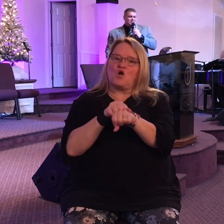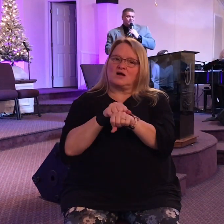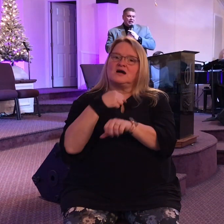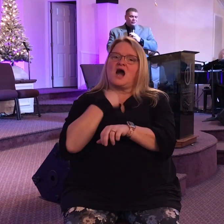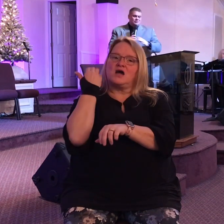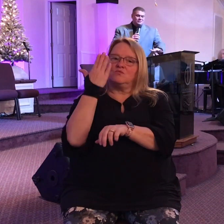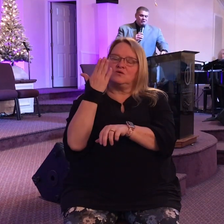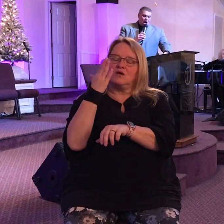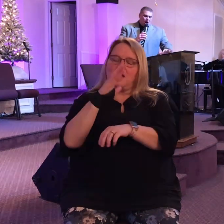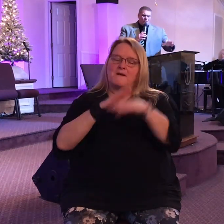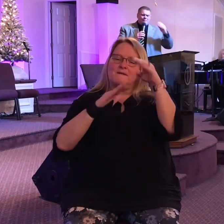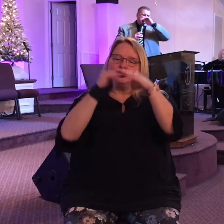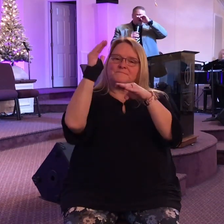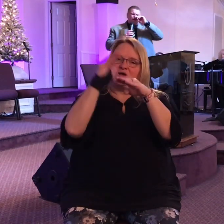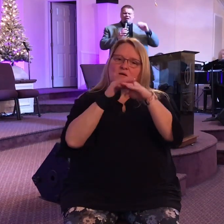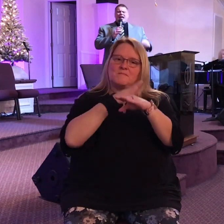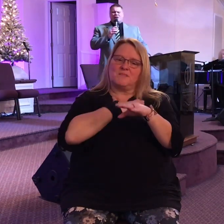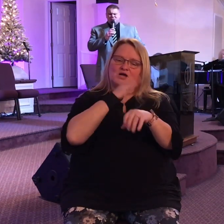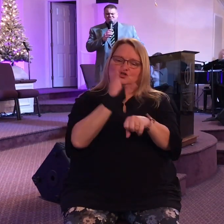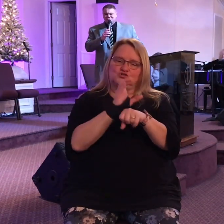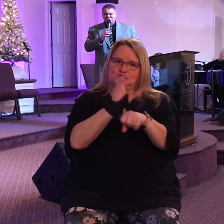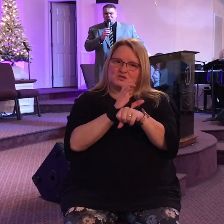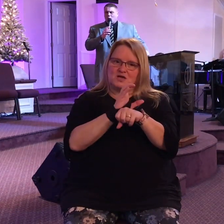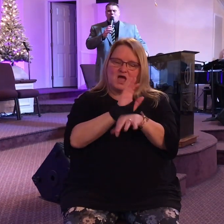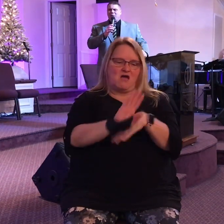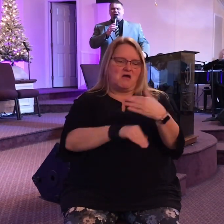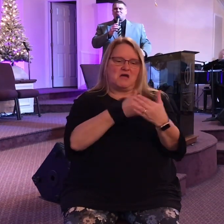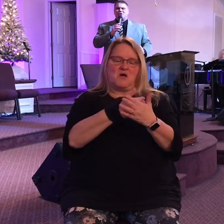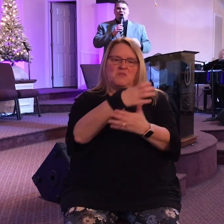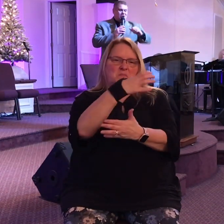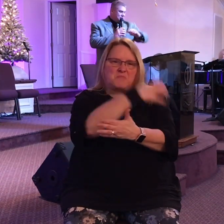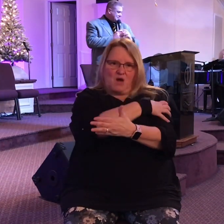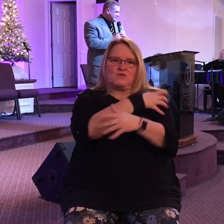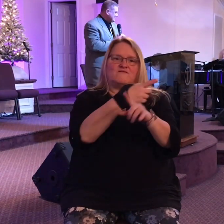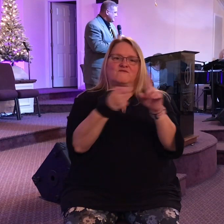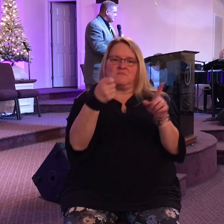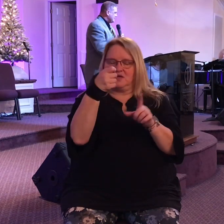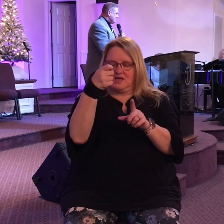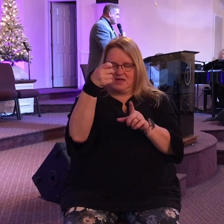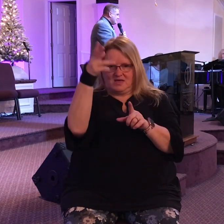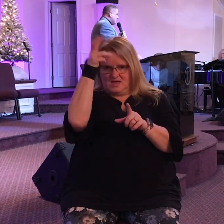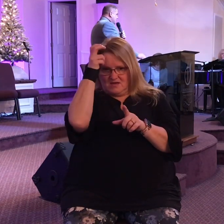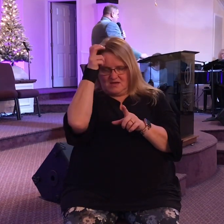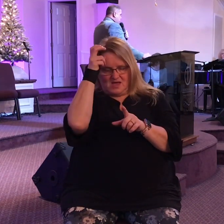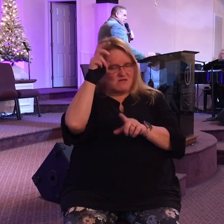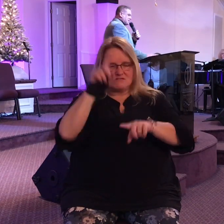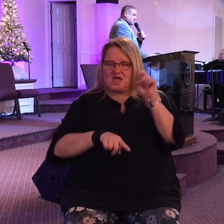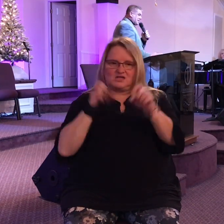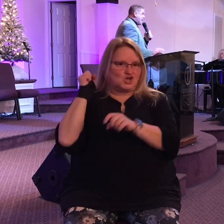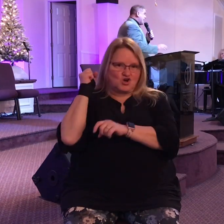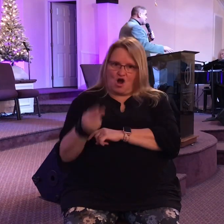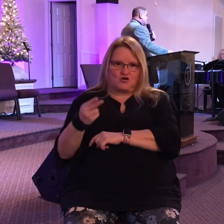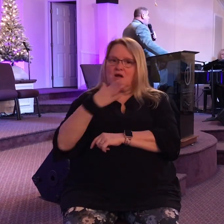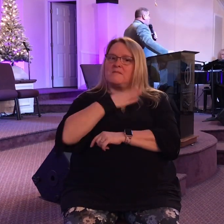And the gates of hell, all the power of hell, won't be able to conquer. Amen. What